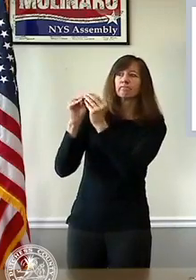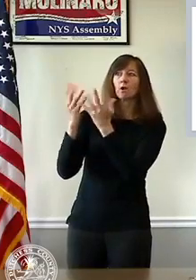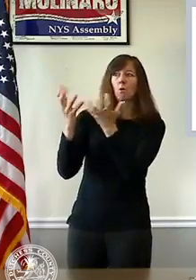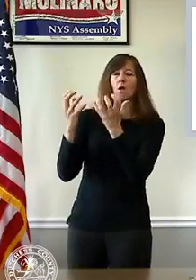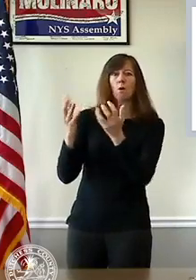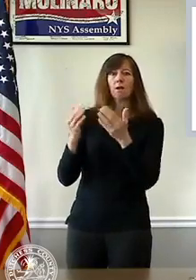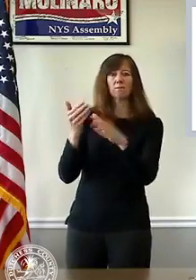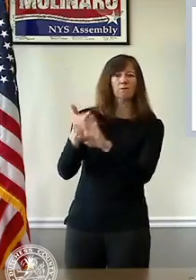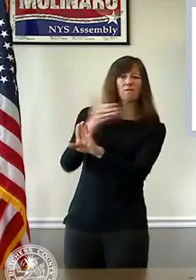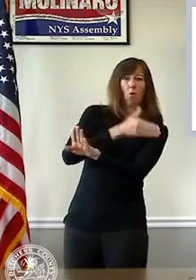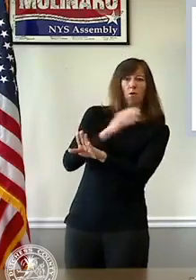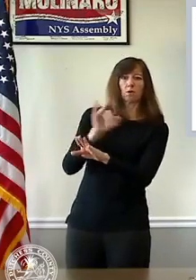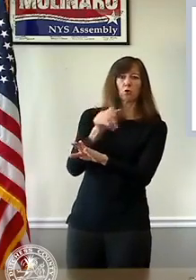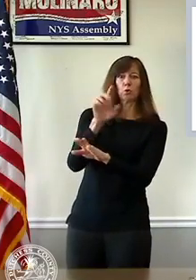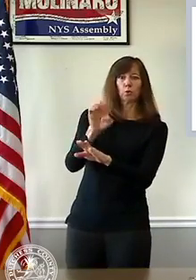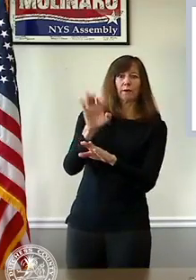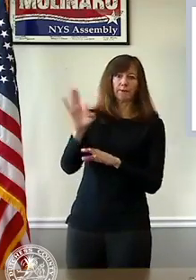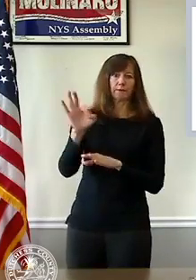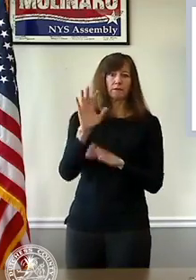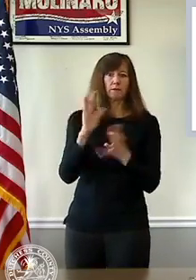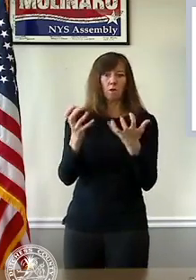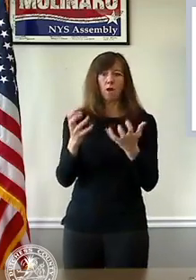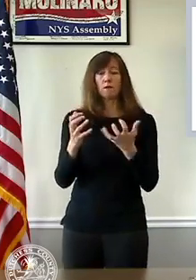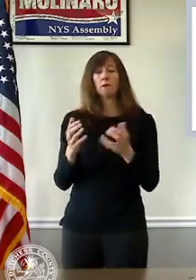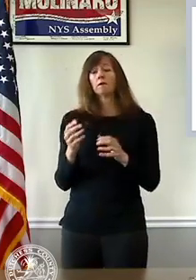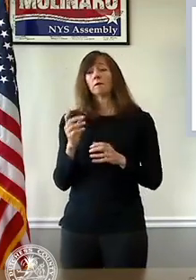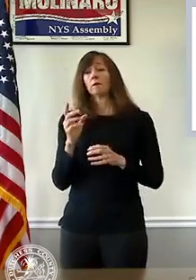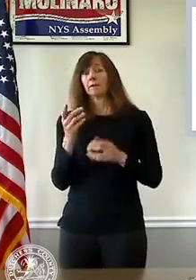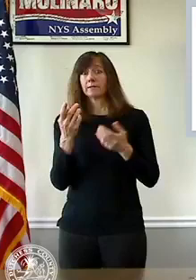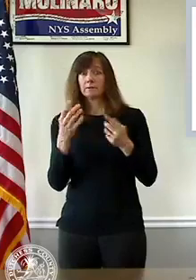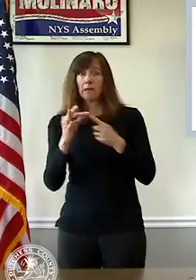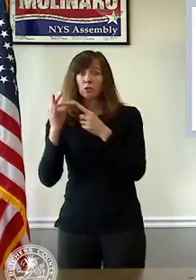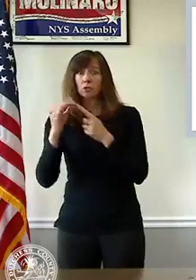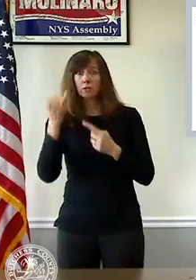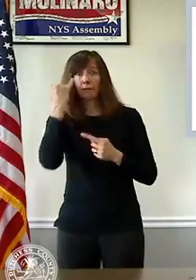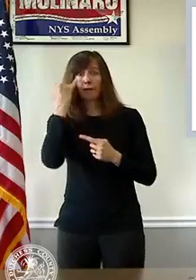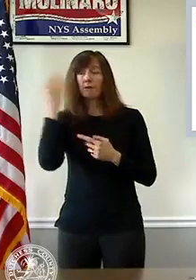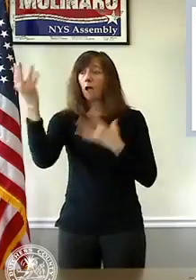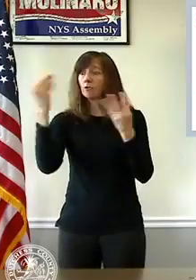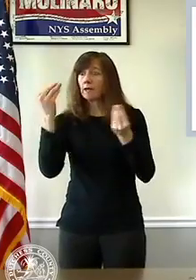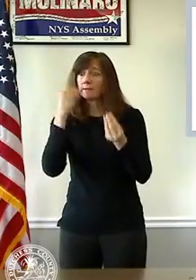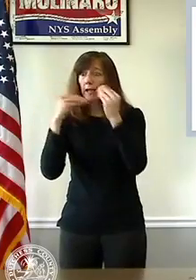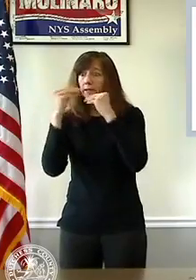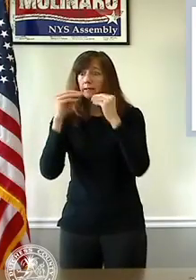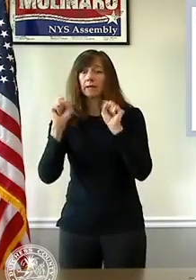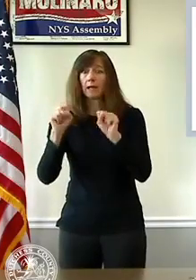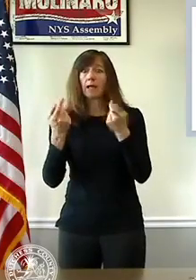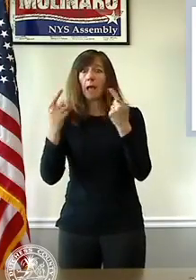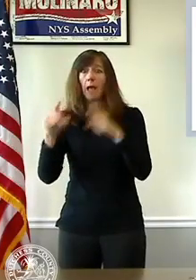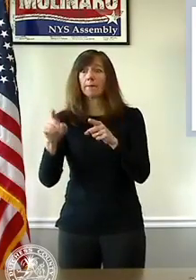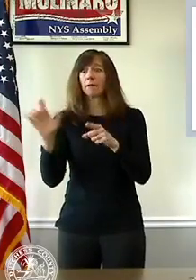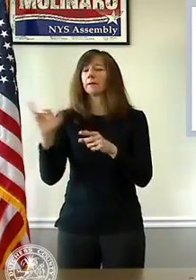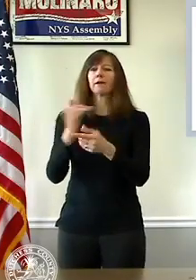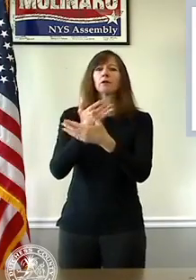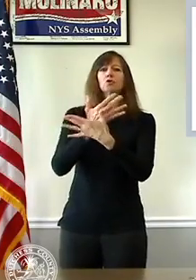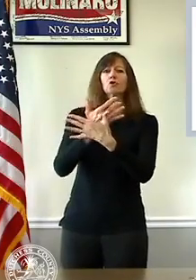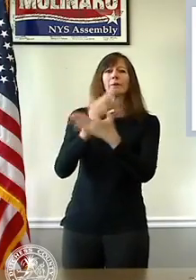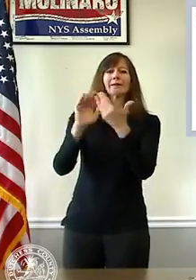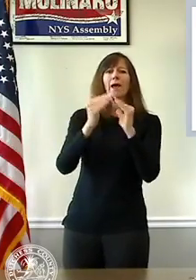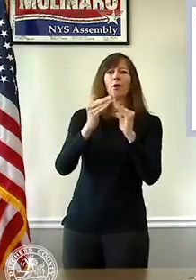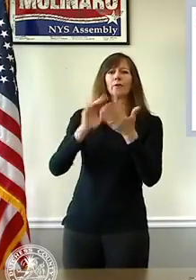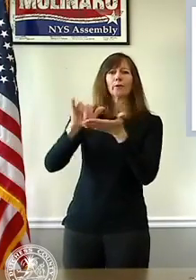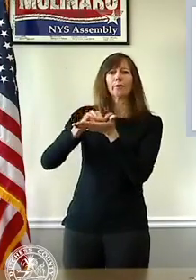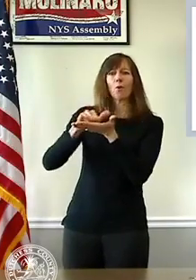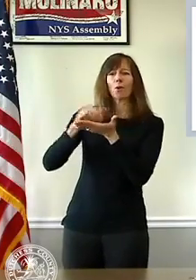occur in phase 2. That means there's outdoor dining that is going to begin in Germantown, New York, just outside of Columbia County,